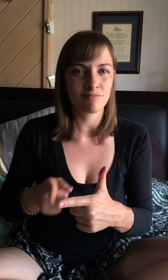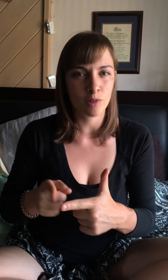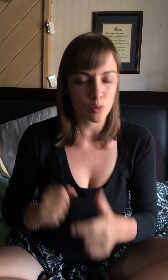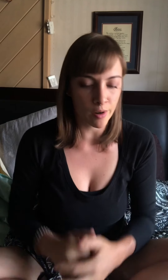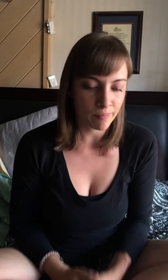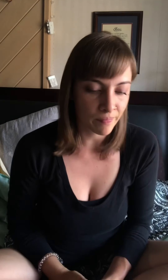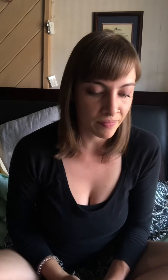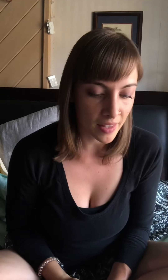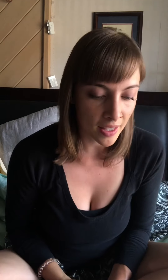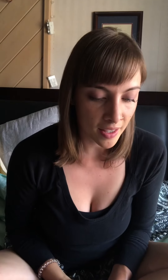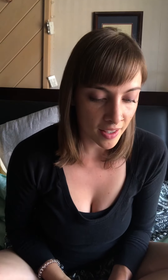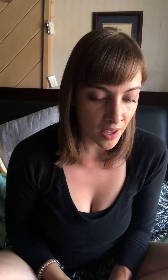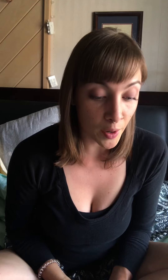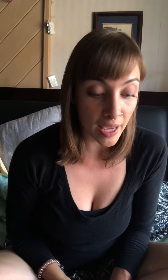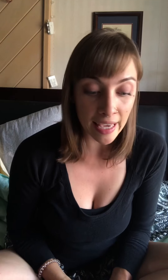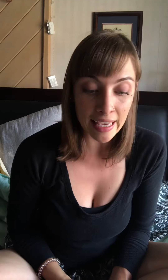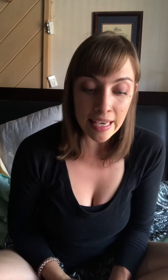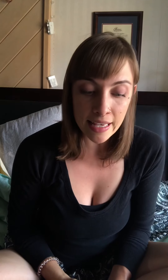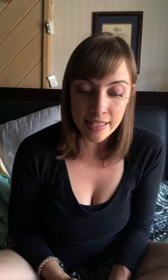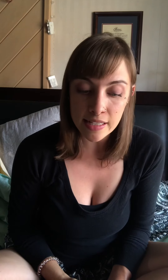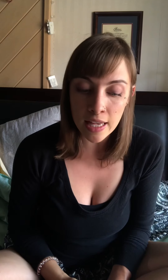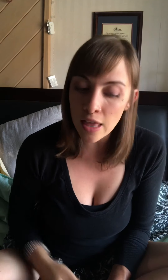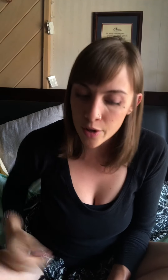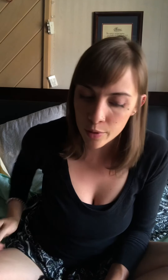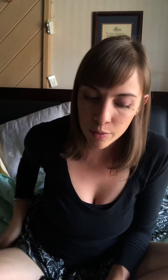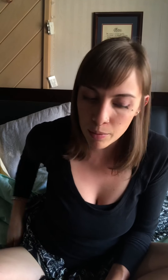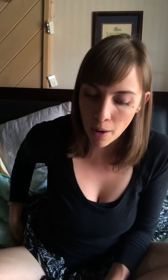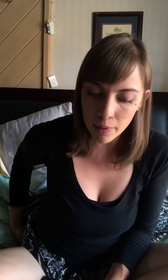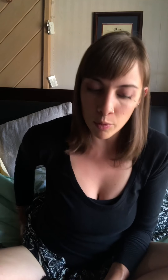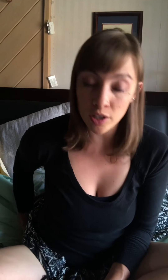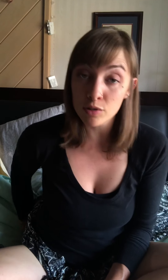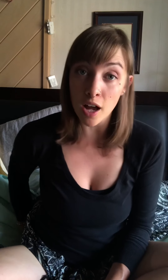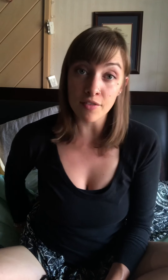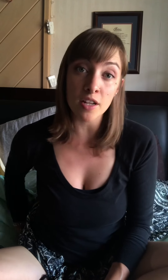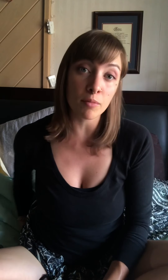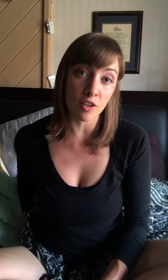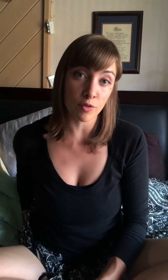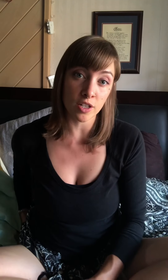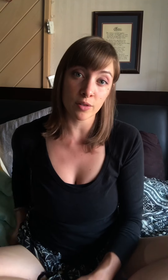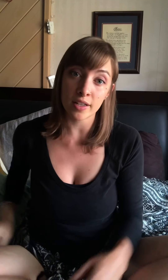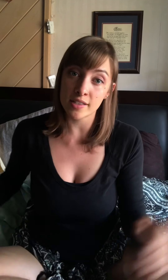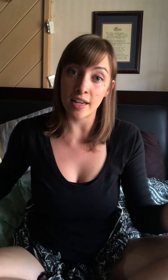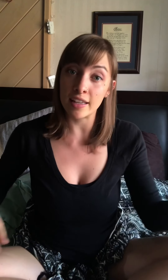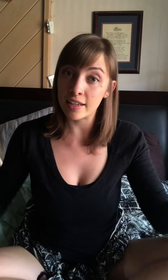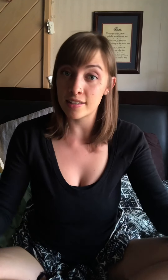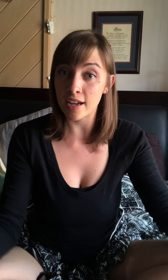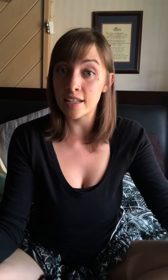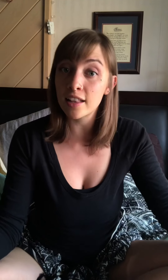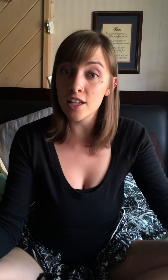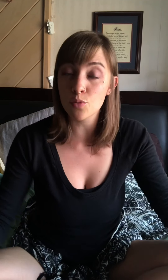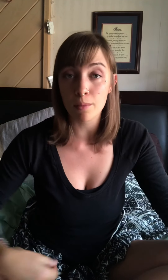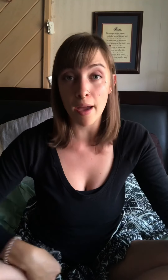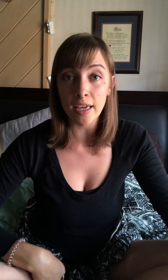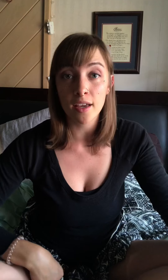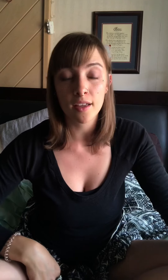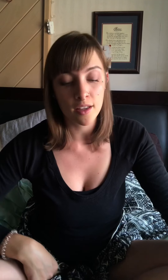one? Okay, is another word that we probably won't use often, but if we're doing signing exact English, we might.